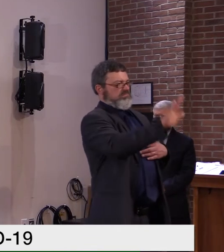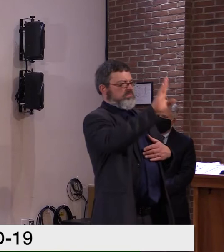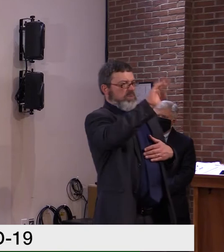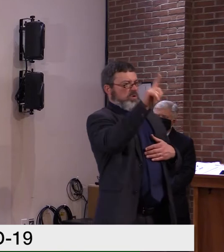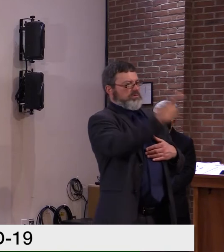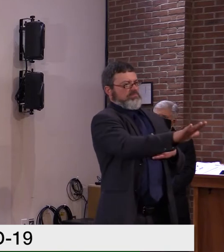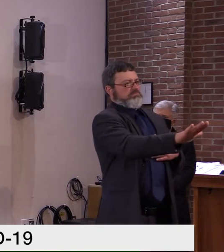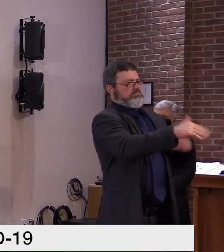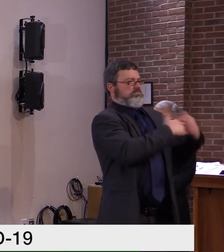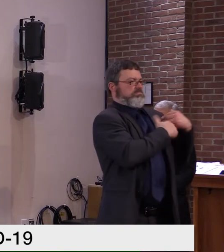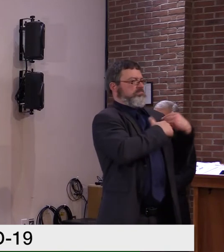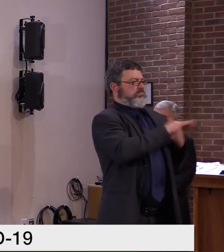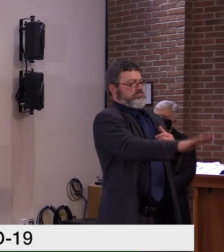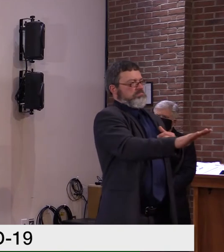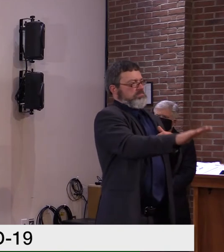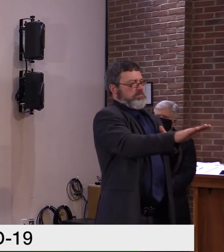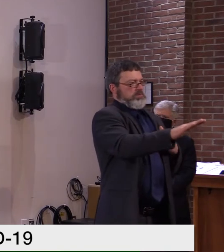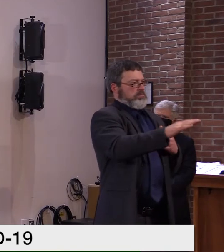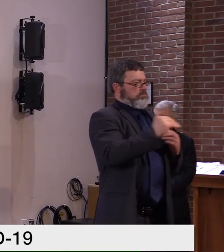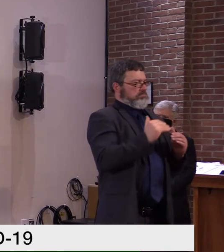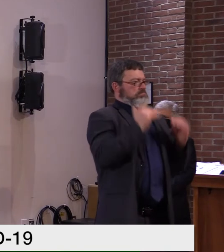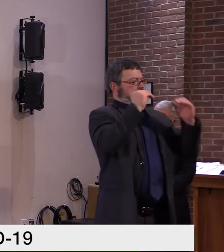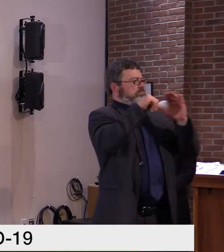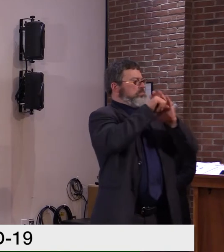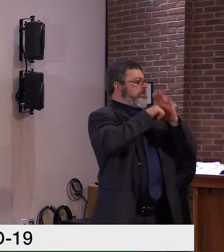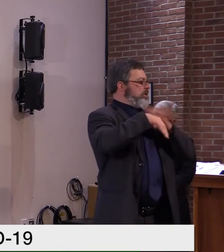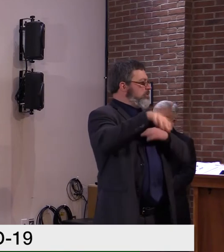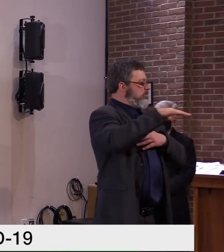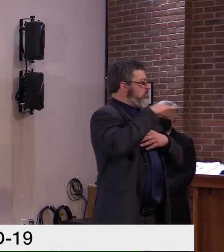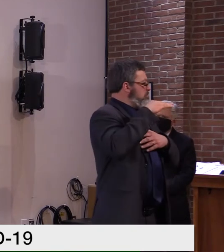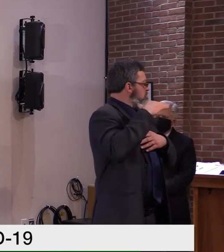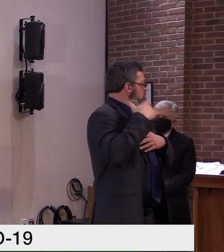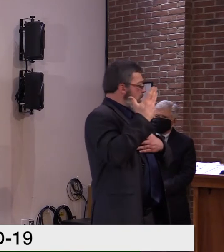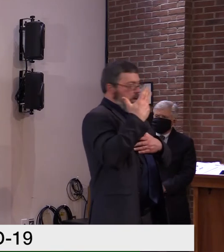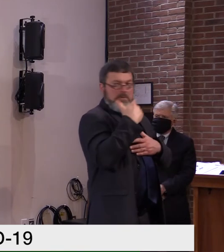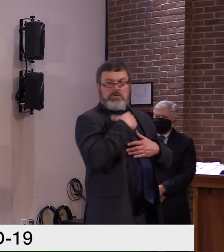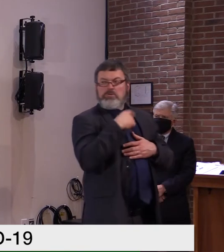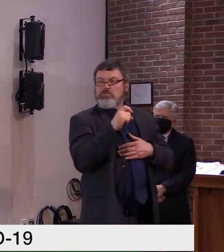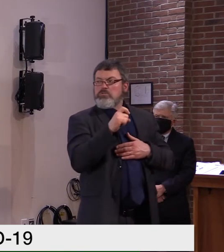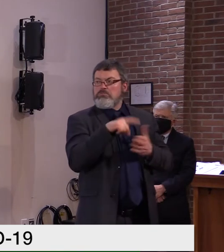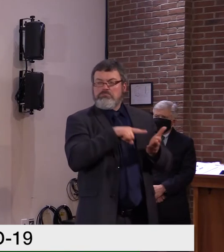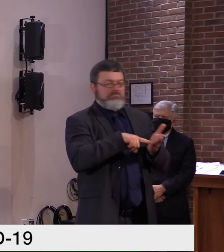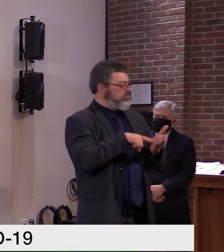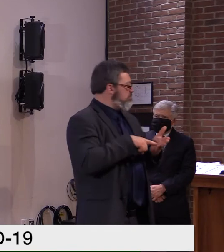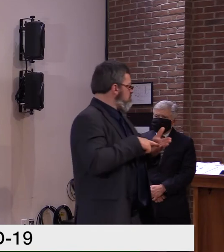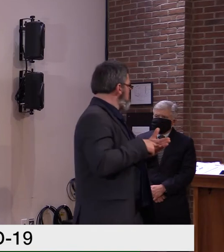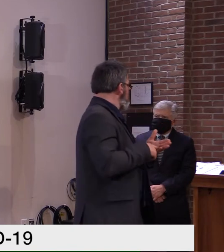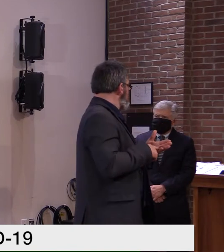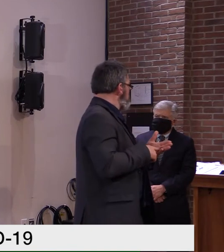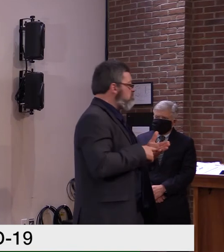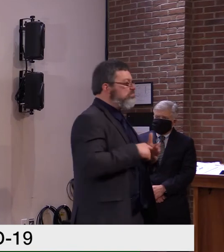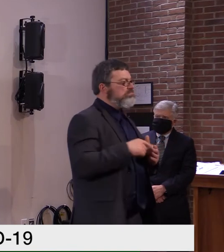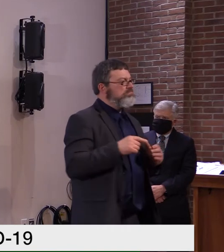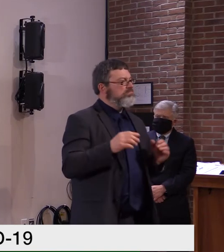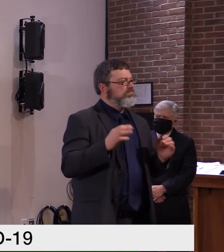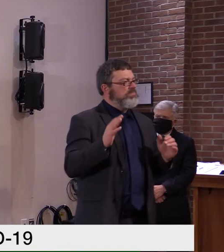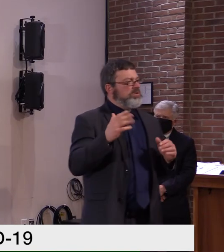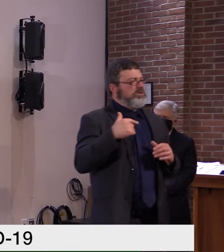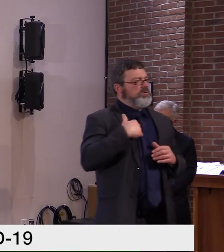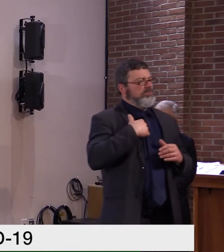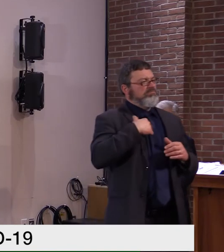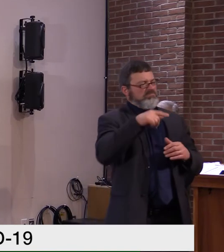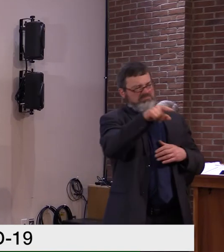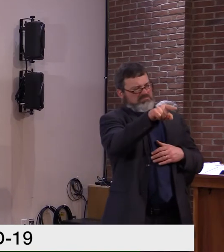if Essex is doing the same on the local level. So you might want to call your local